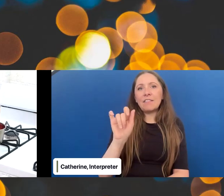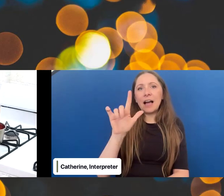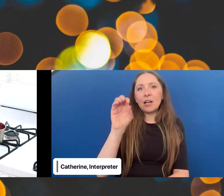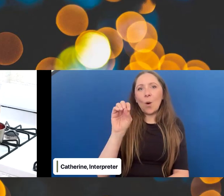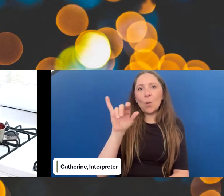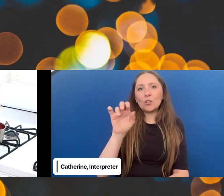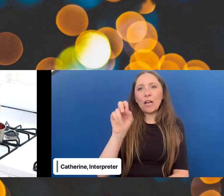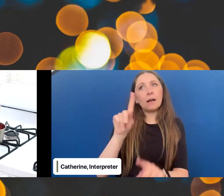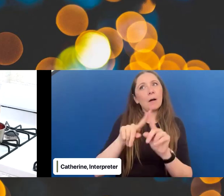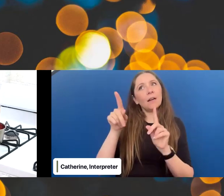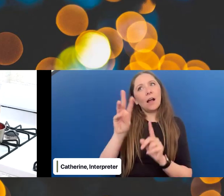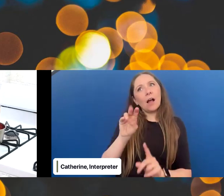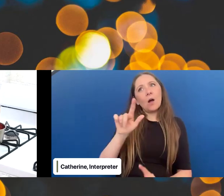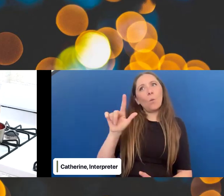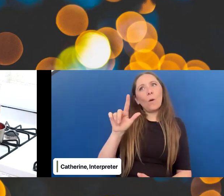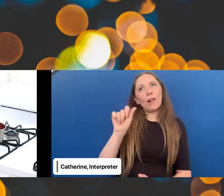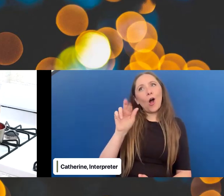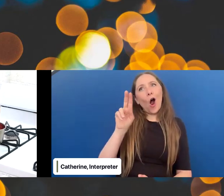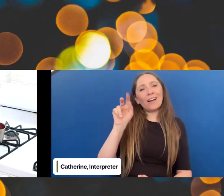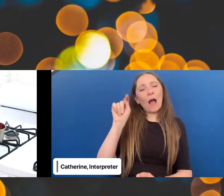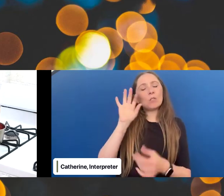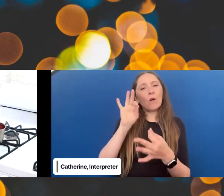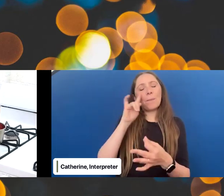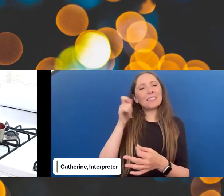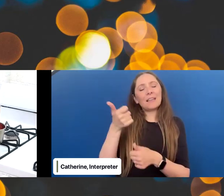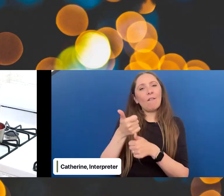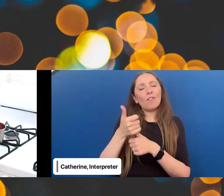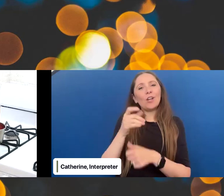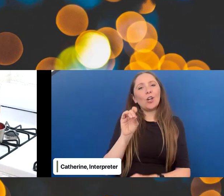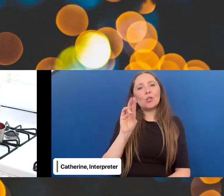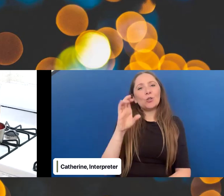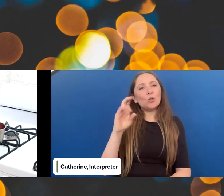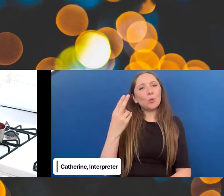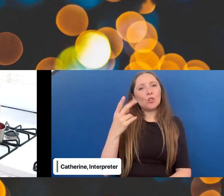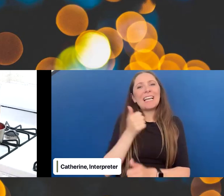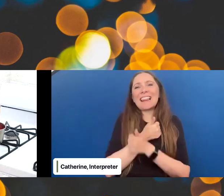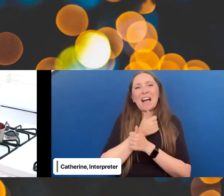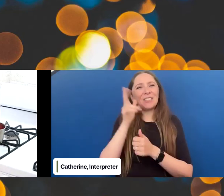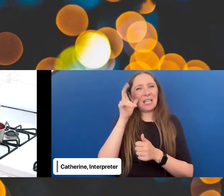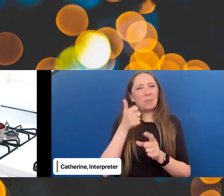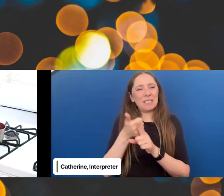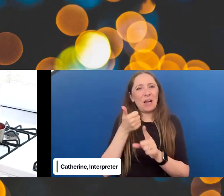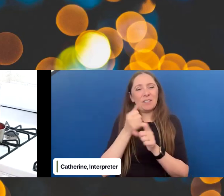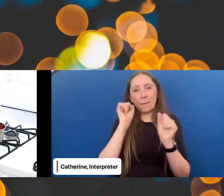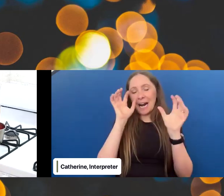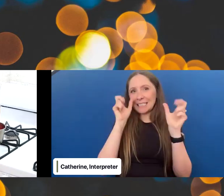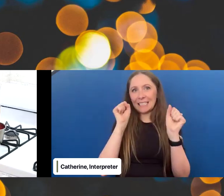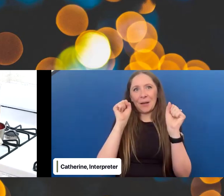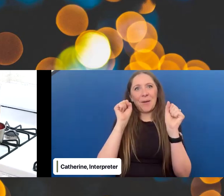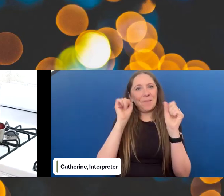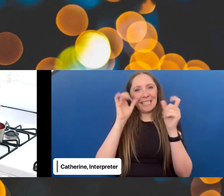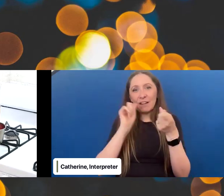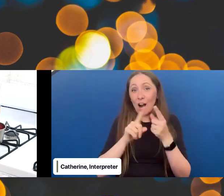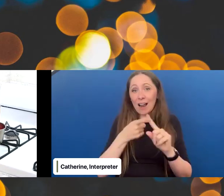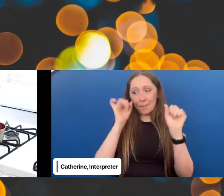it because he's Will Arnett. He's a douchebag. And he likes hearing that. And he's amazing. He's an amazing friend, amazing guy.